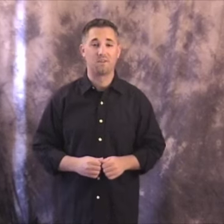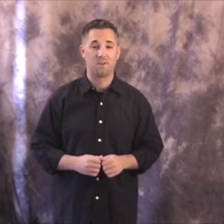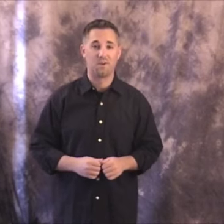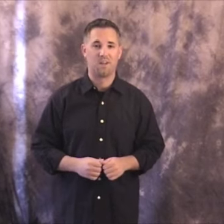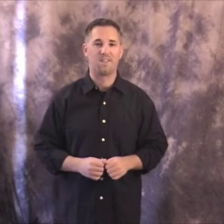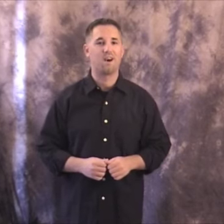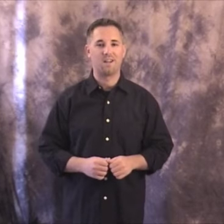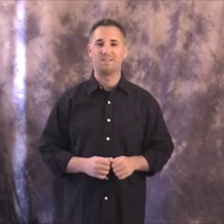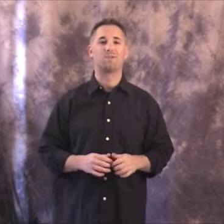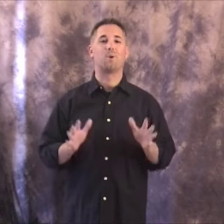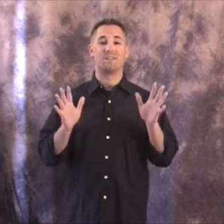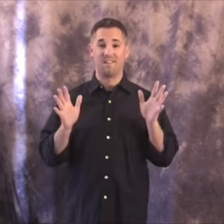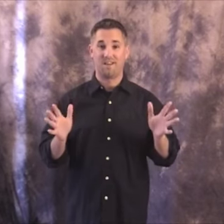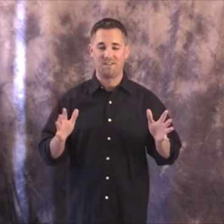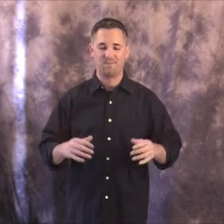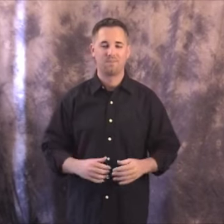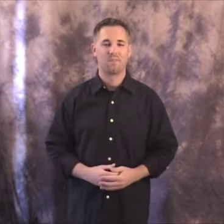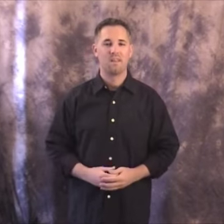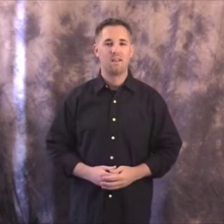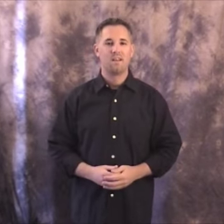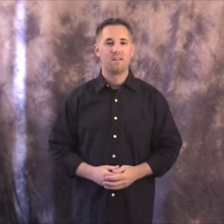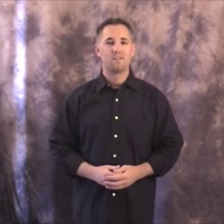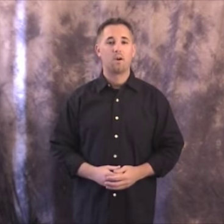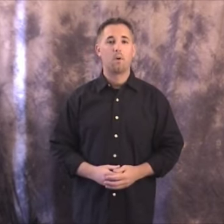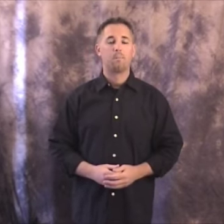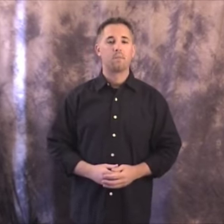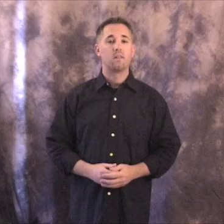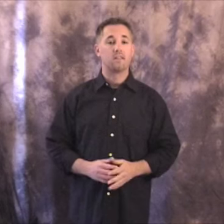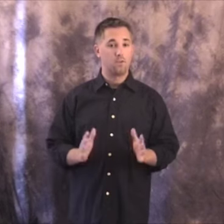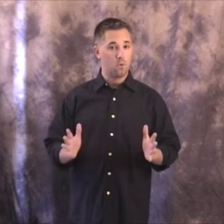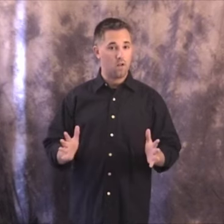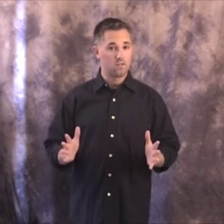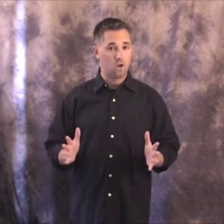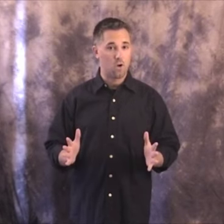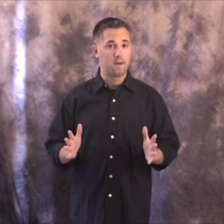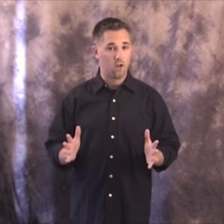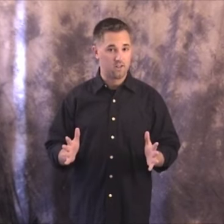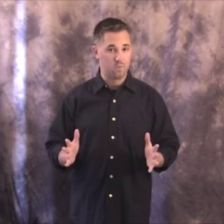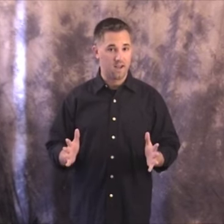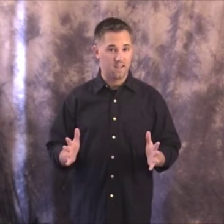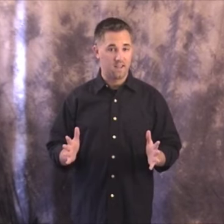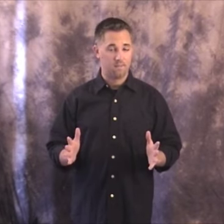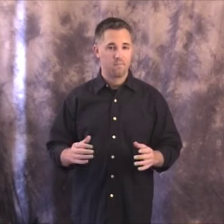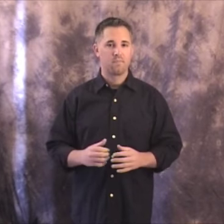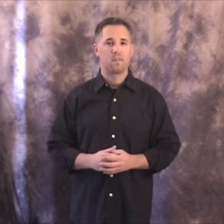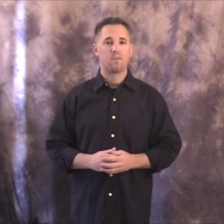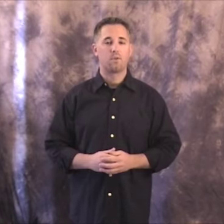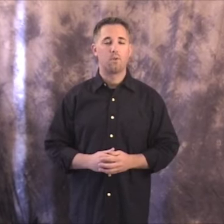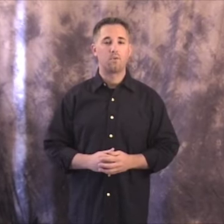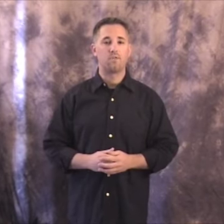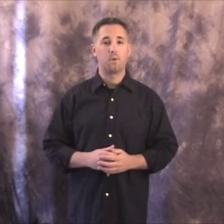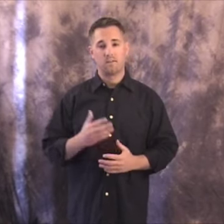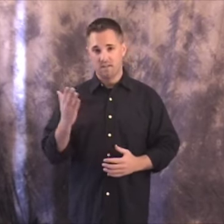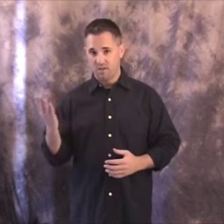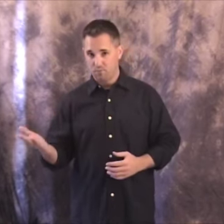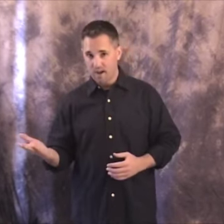look good, and the audience is going to love it. So, let's do all is calm and all is bright again. So those of you on stage